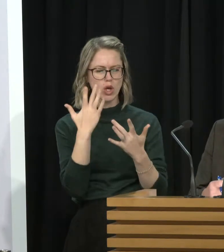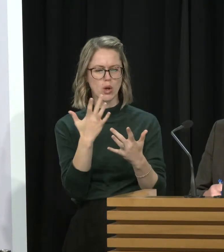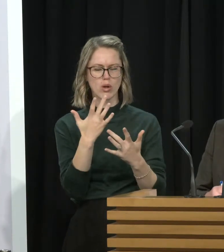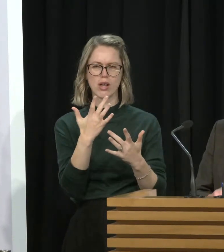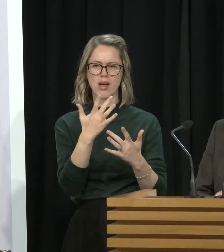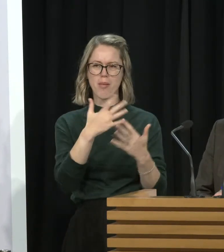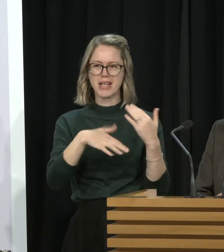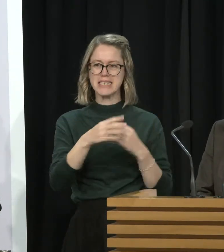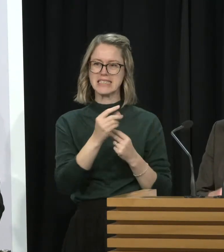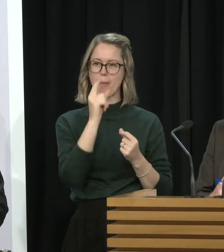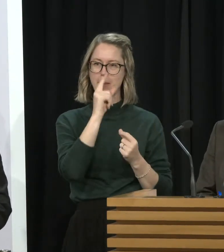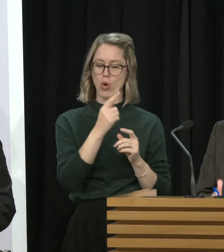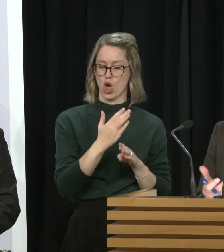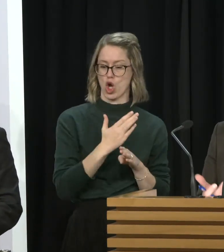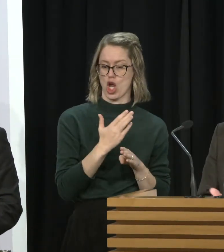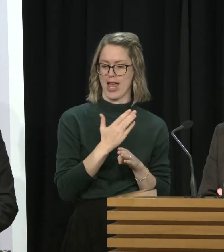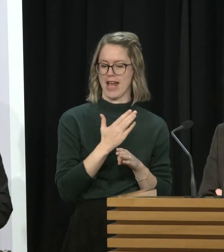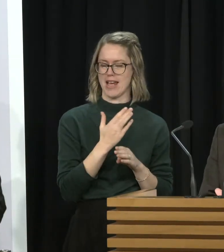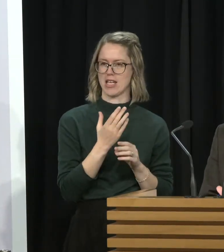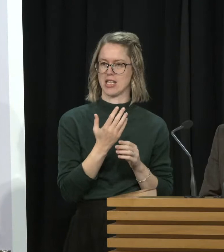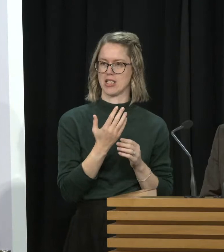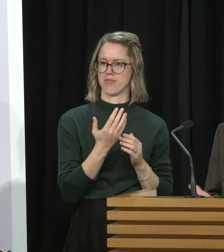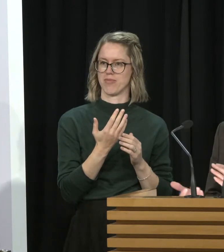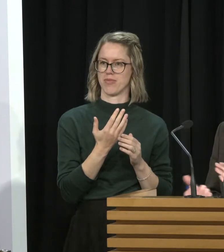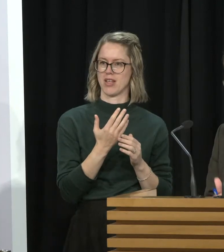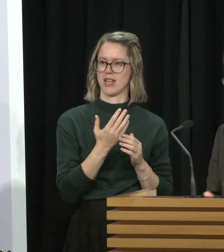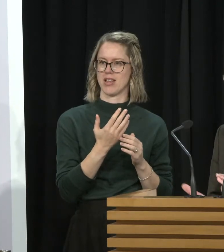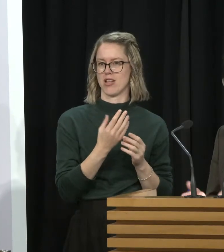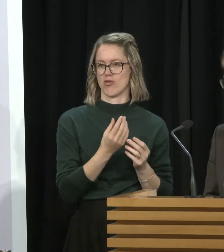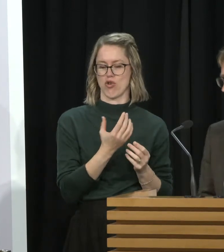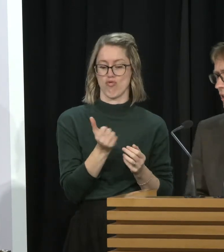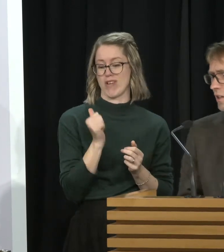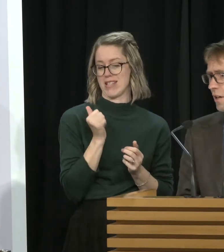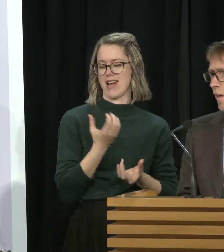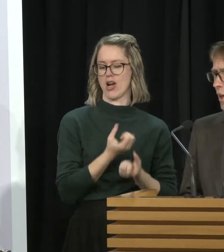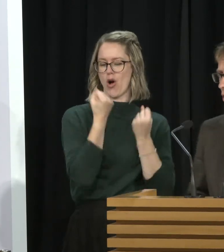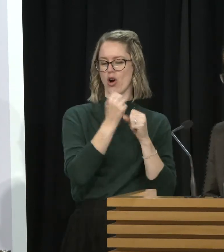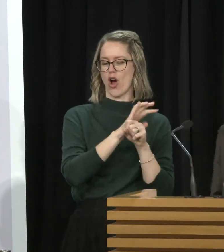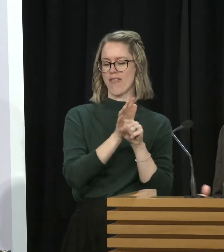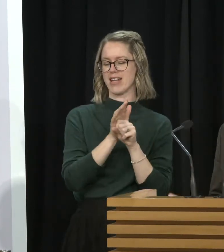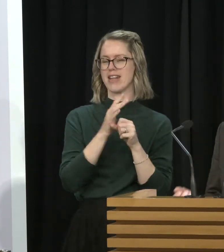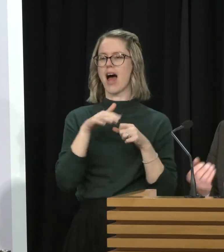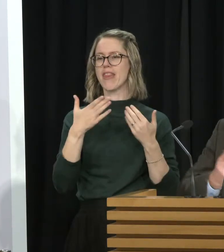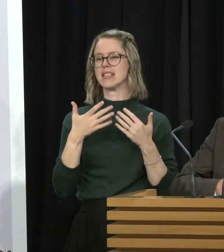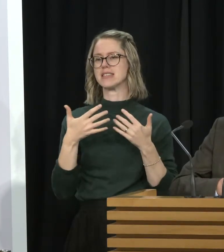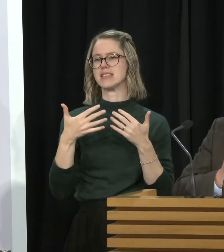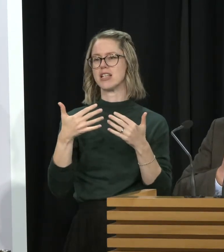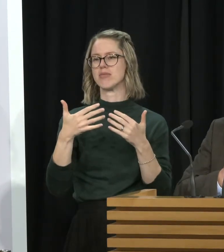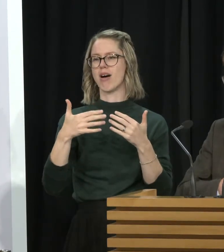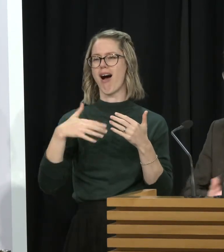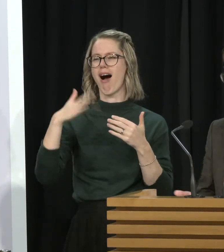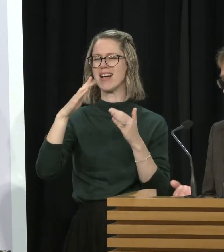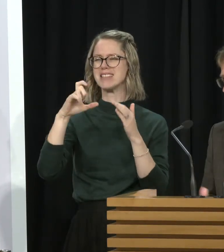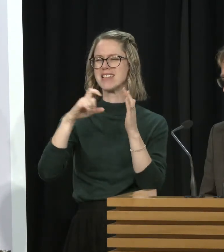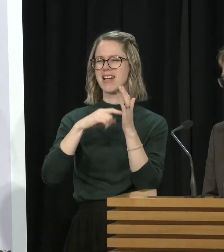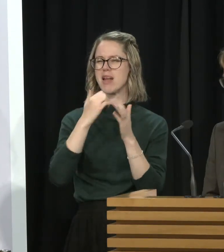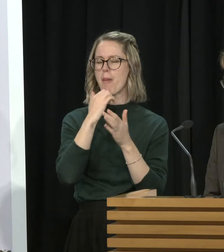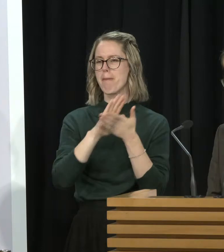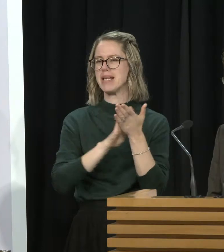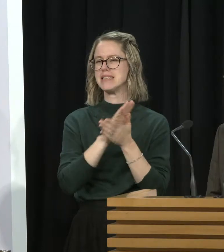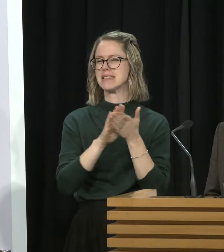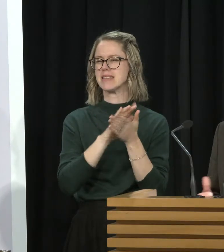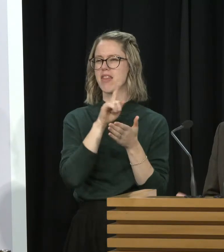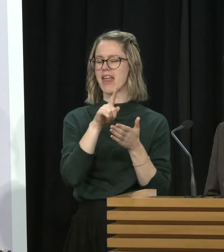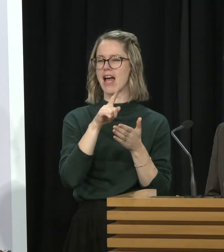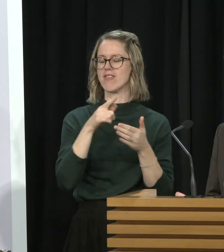in acute infection with a relatively low CT and others with a higher CT who were recovering from an